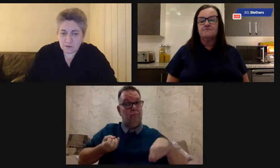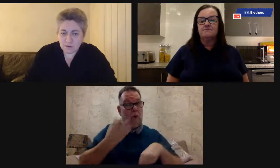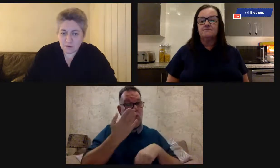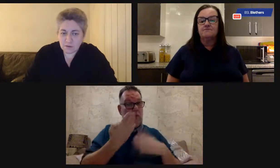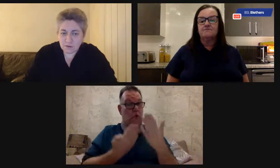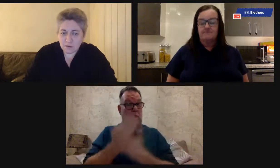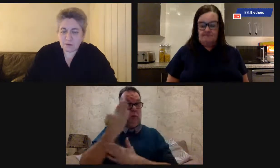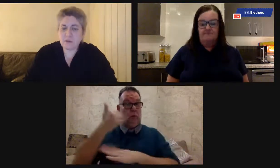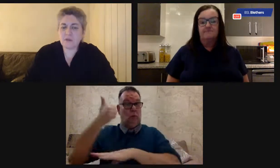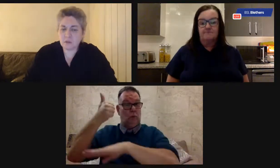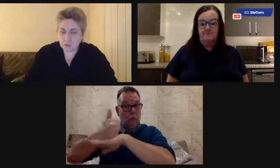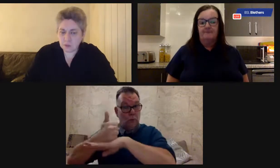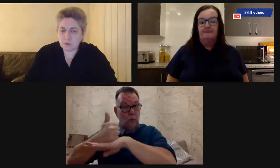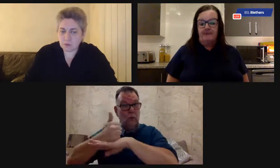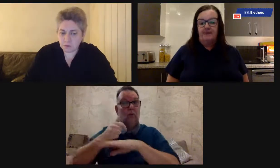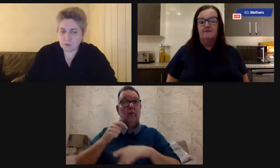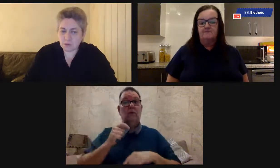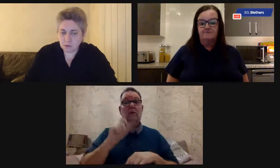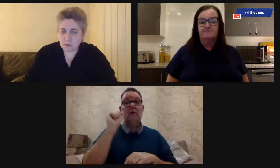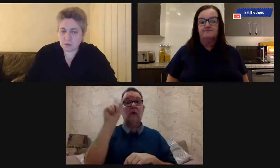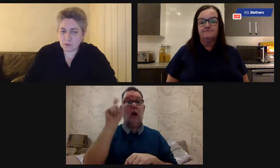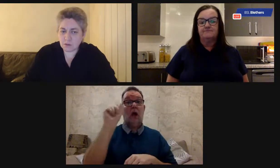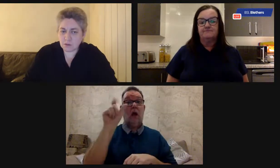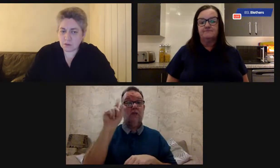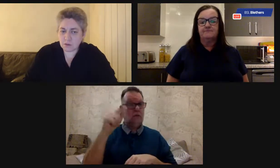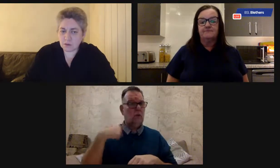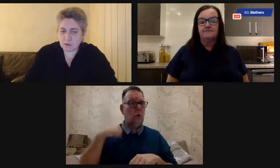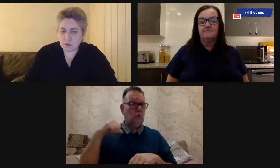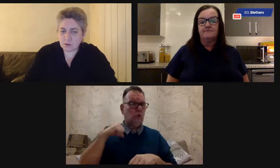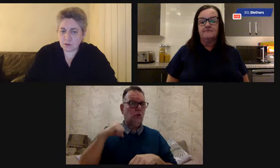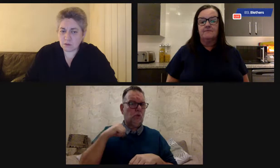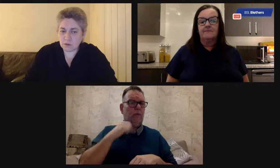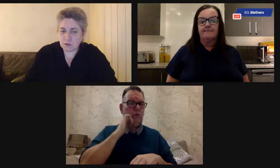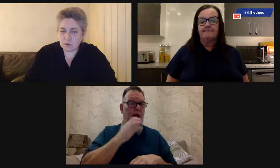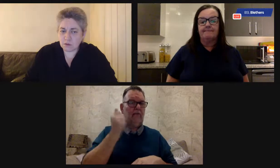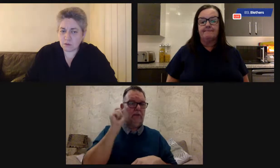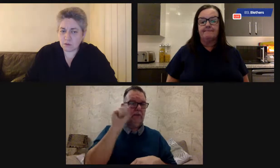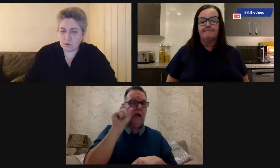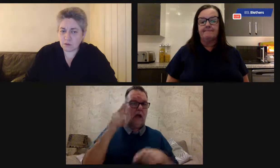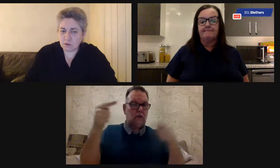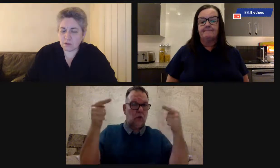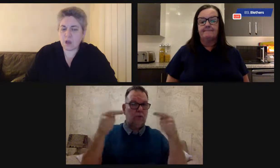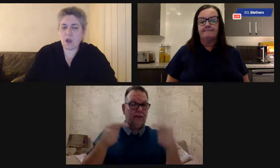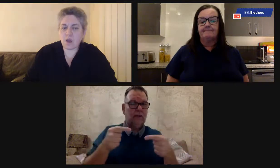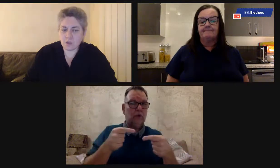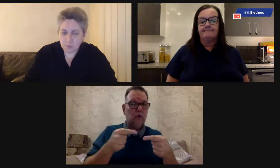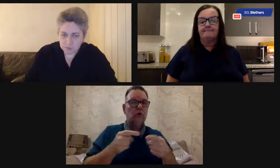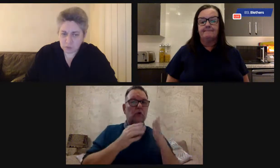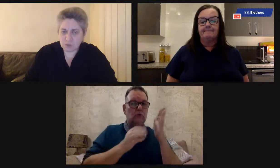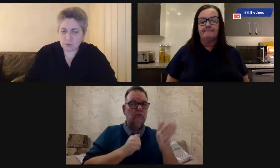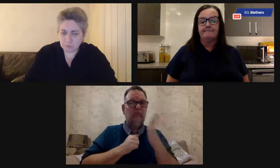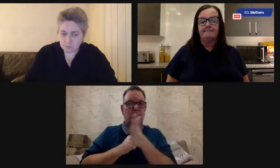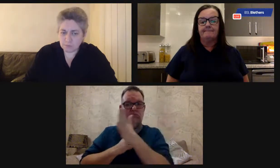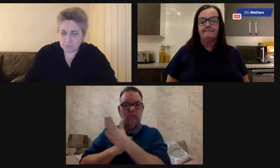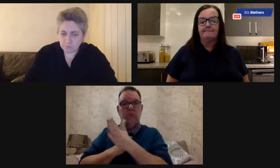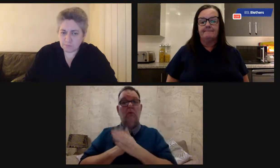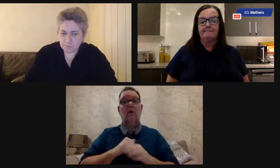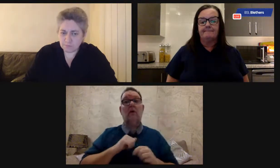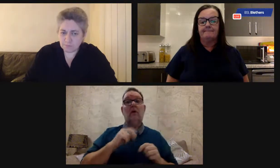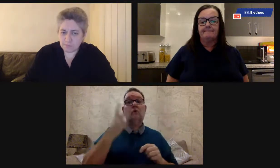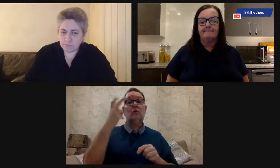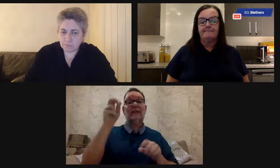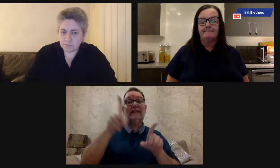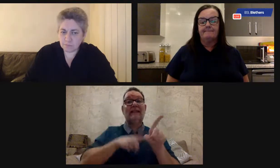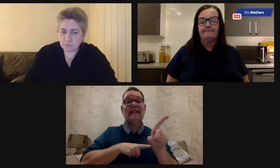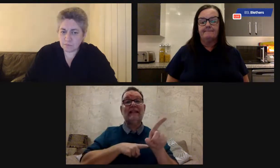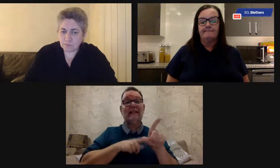because this year, as I say, we've got the green bowls, the lawn bowls, and I would expect that we would have a